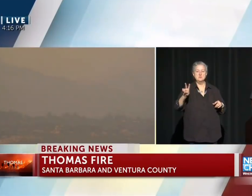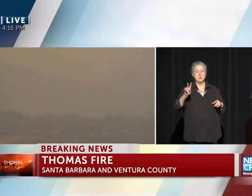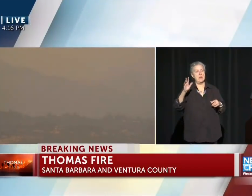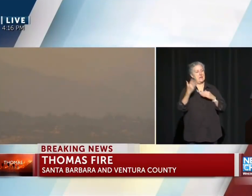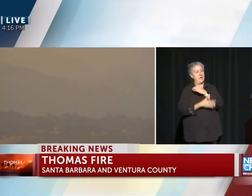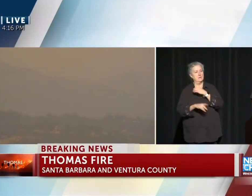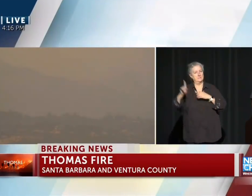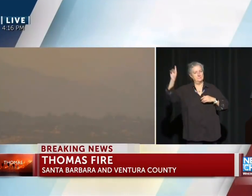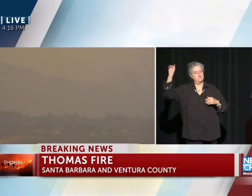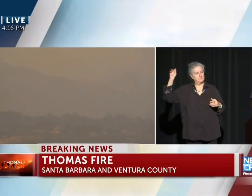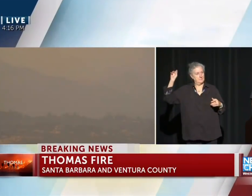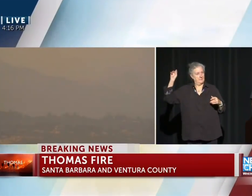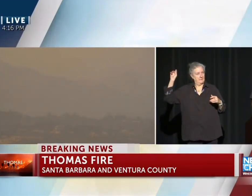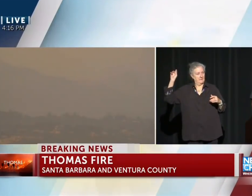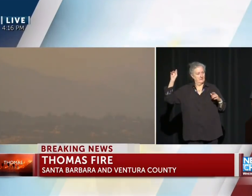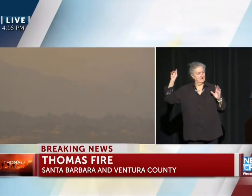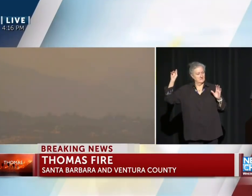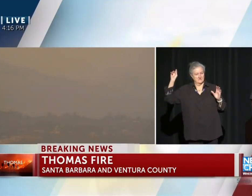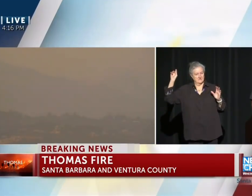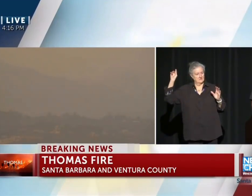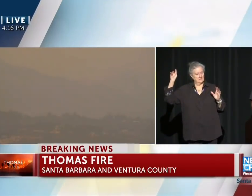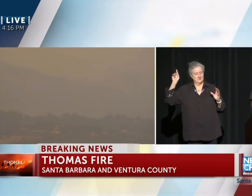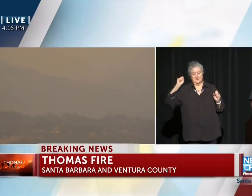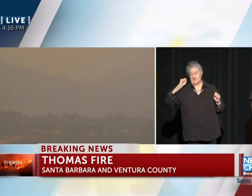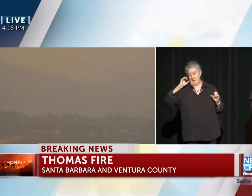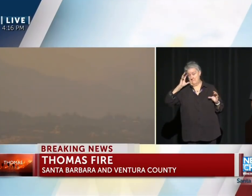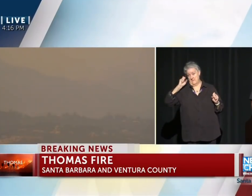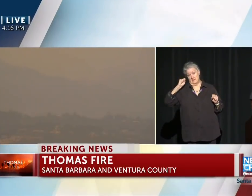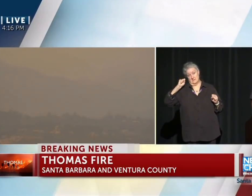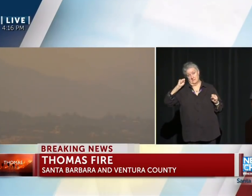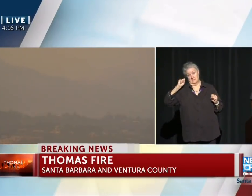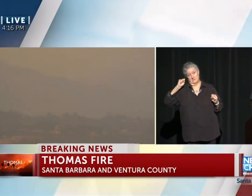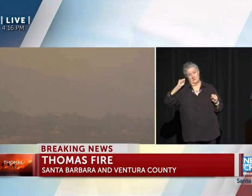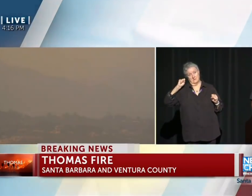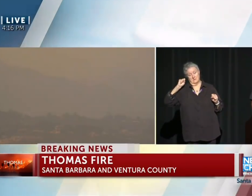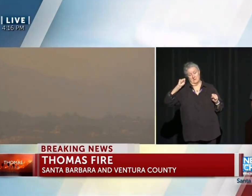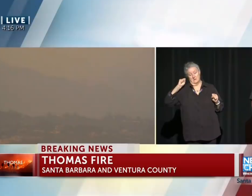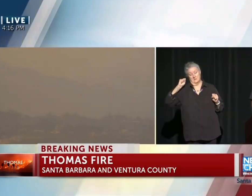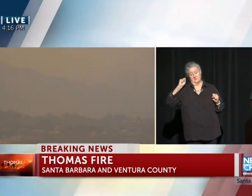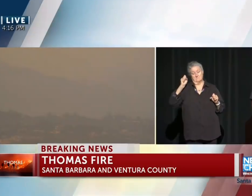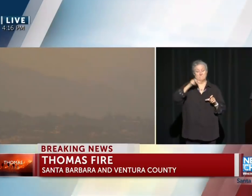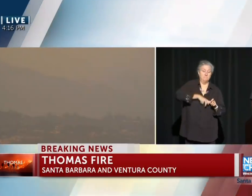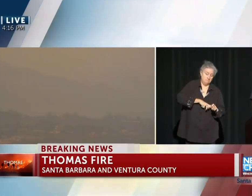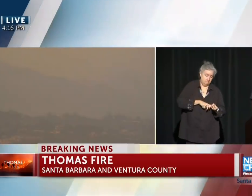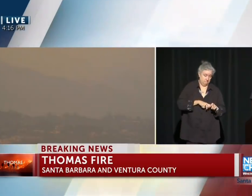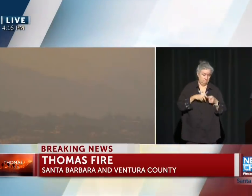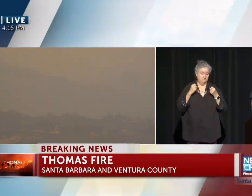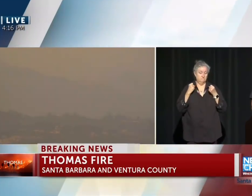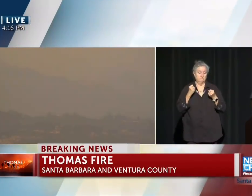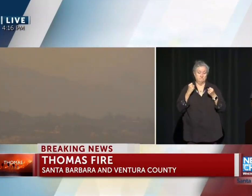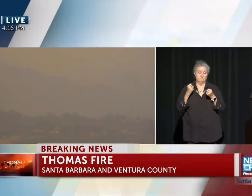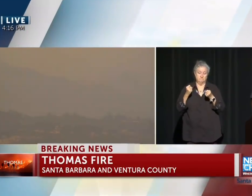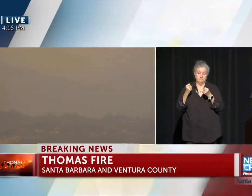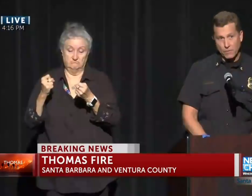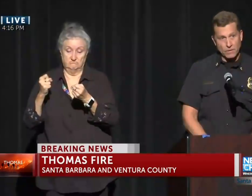County, and it's amazing to get in your car and drive 60, 70 miles an